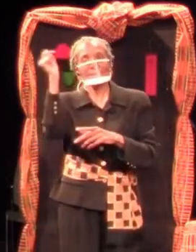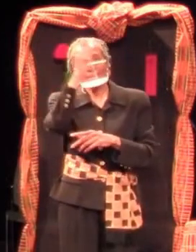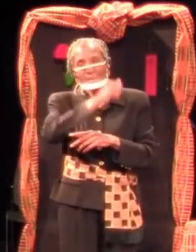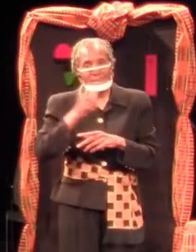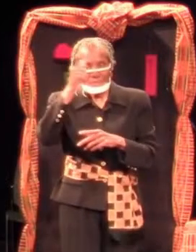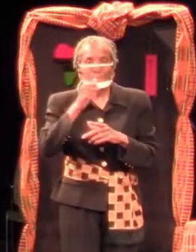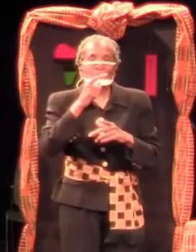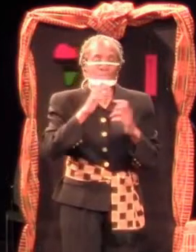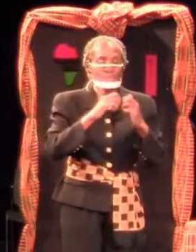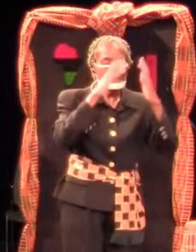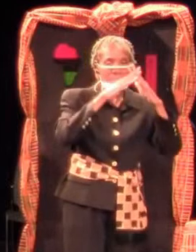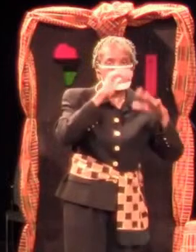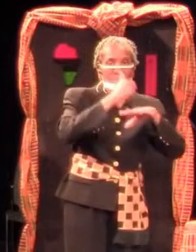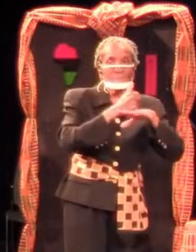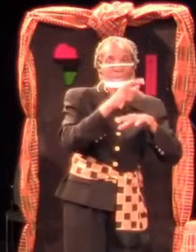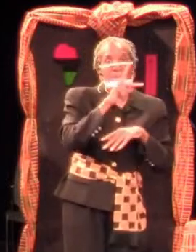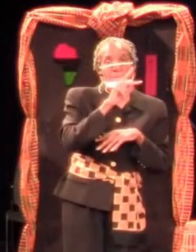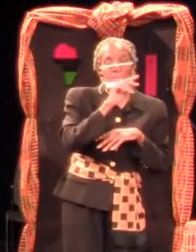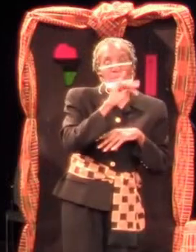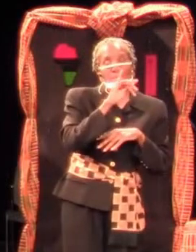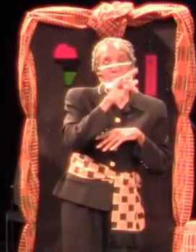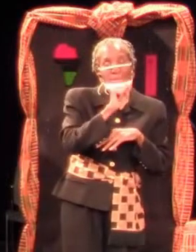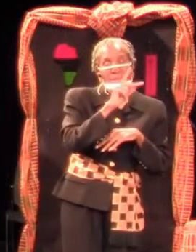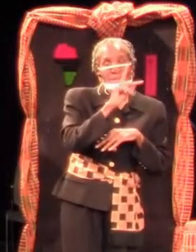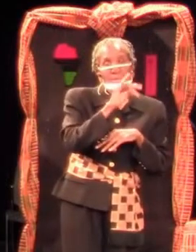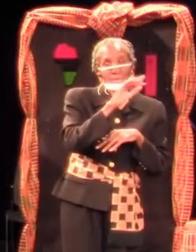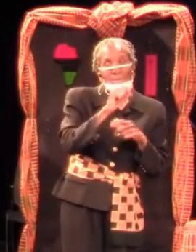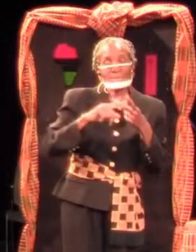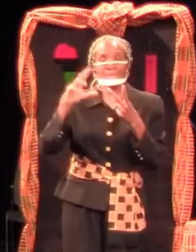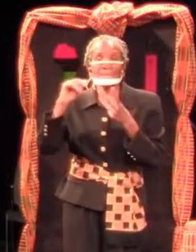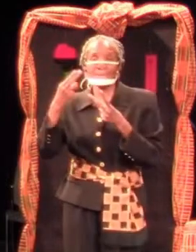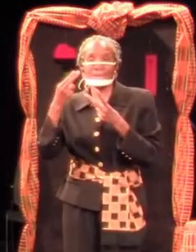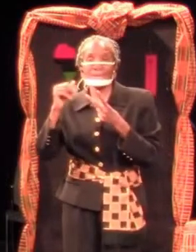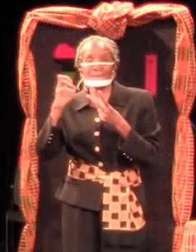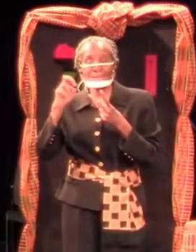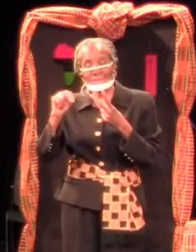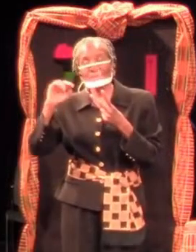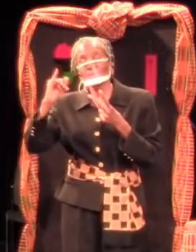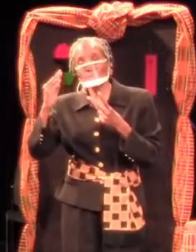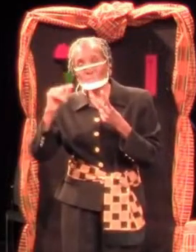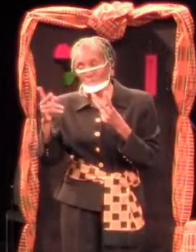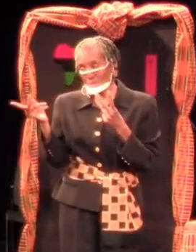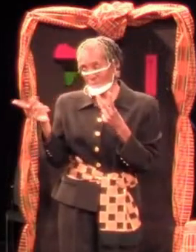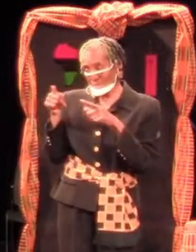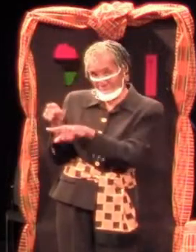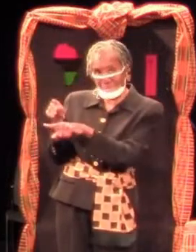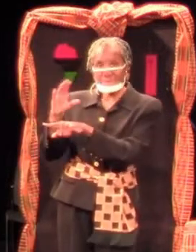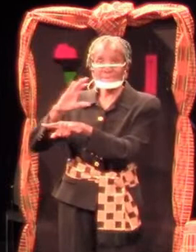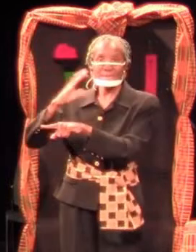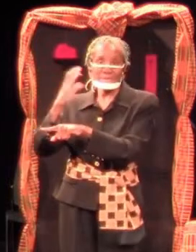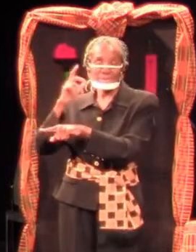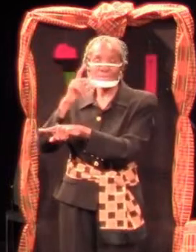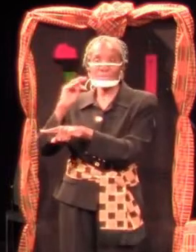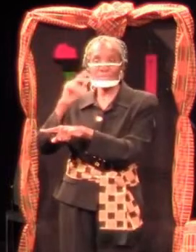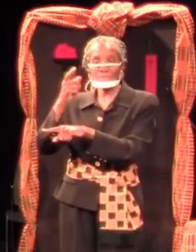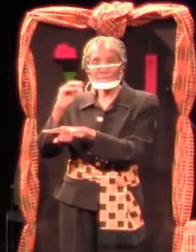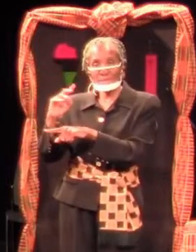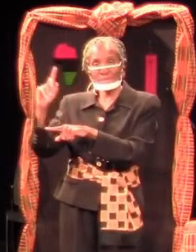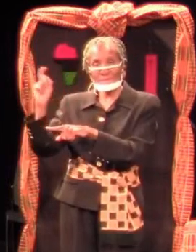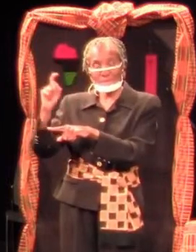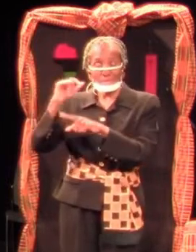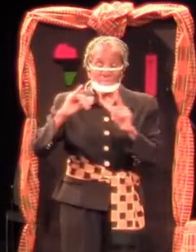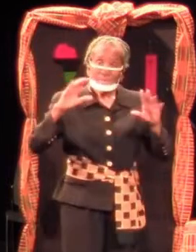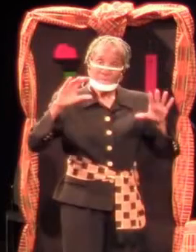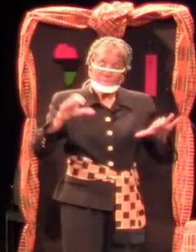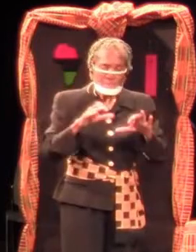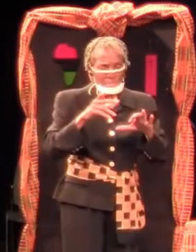Karenga and Hakeem Jamal, who is a cousin of Malcolm X. The Pan-Africanism is a philosophy and practice which affirms